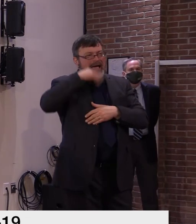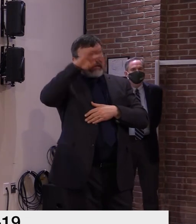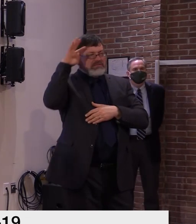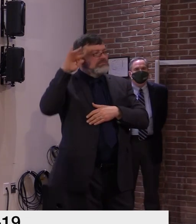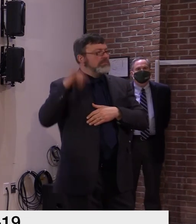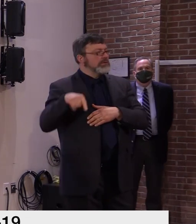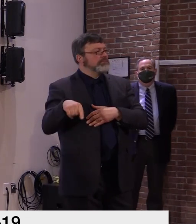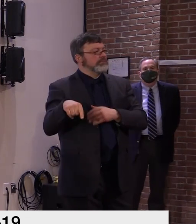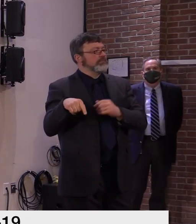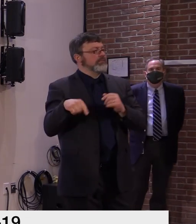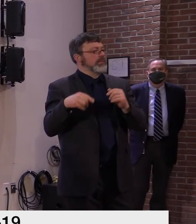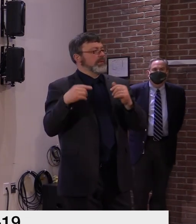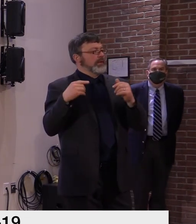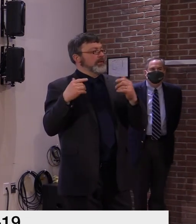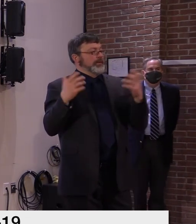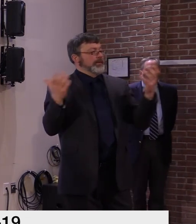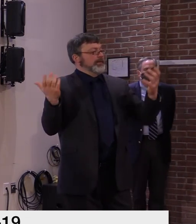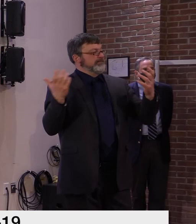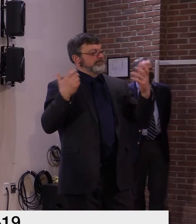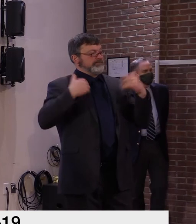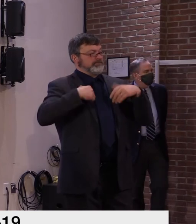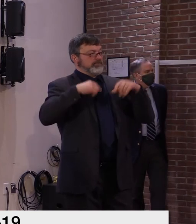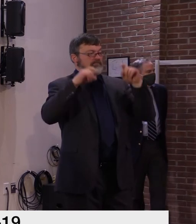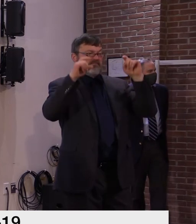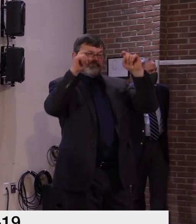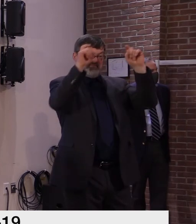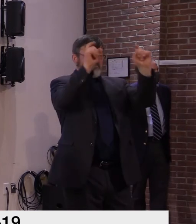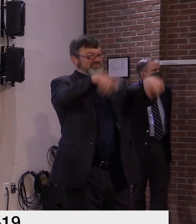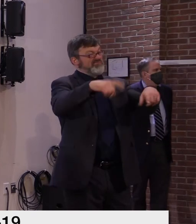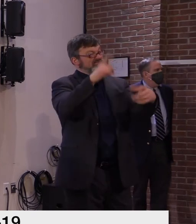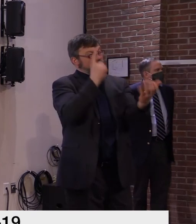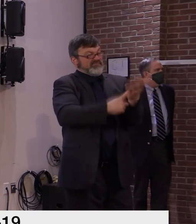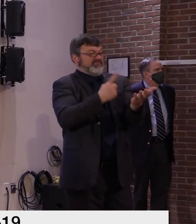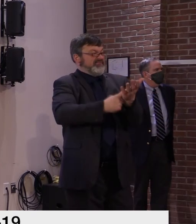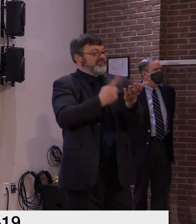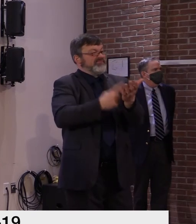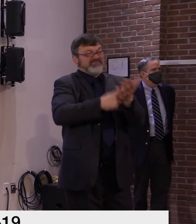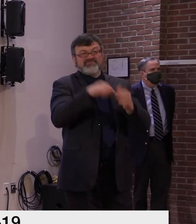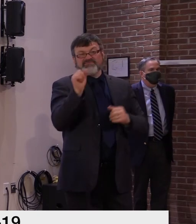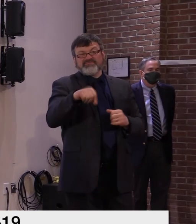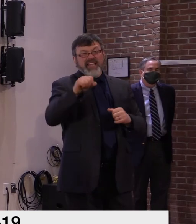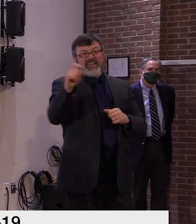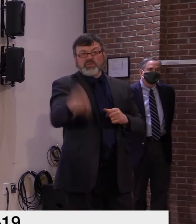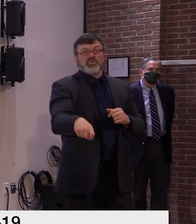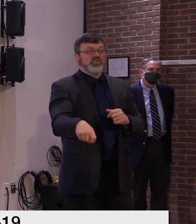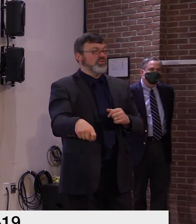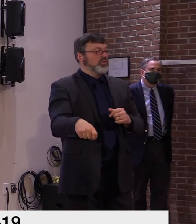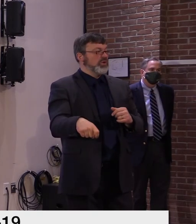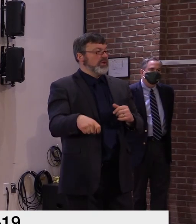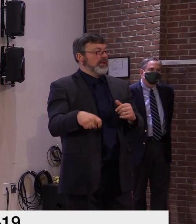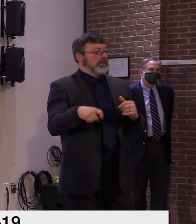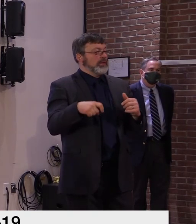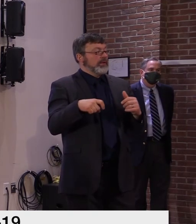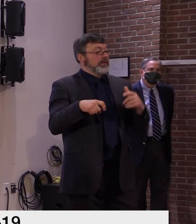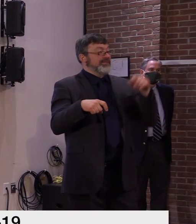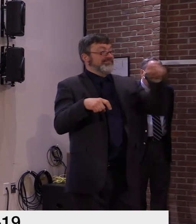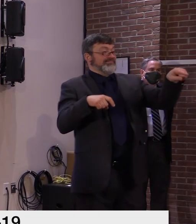communities as we move forward. Obviously, the hotel motel system has provided a lot of challenges as